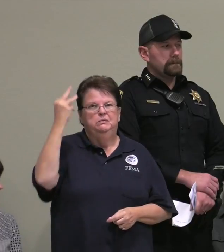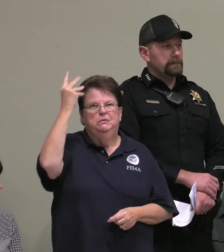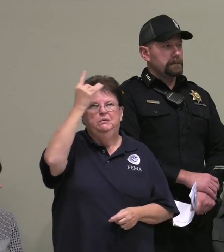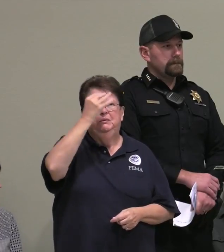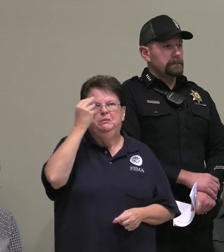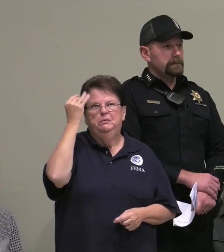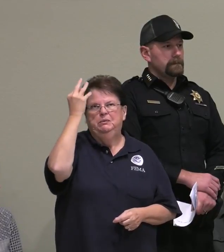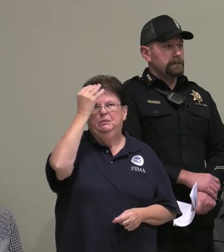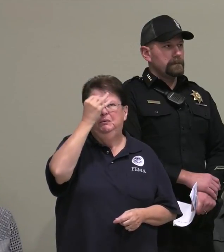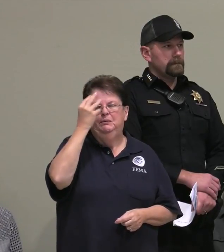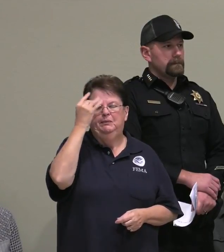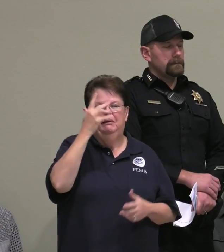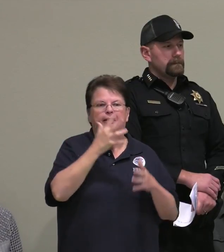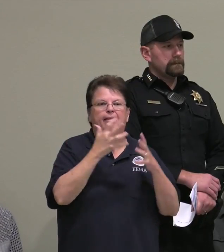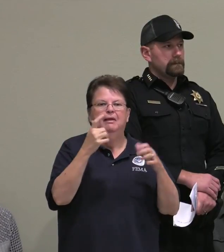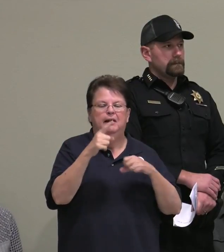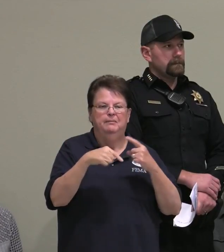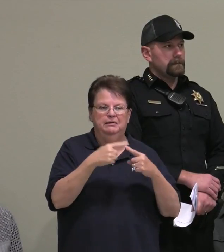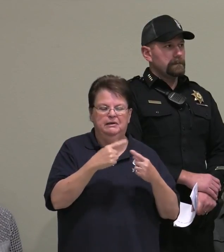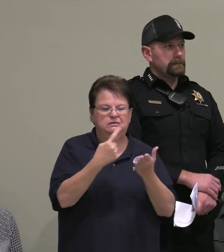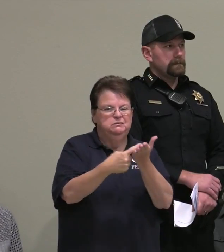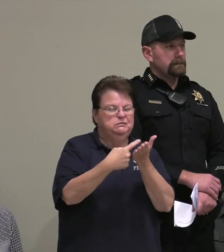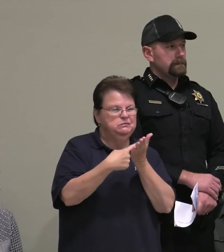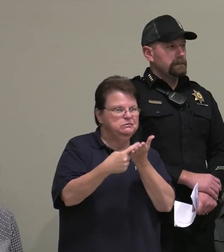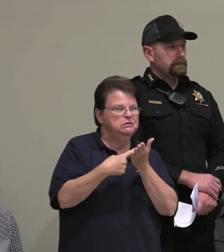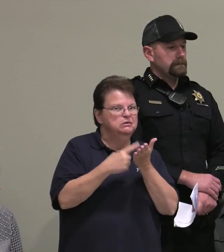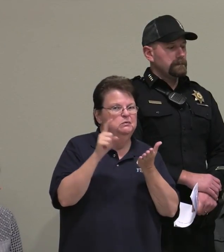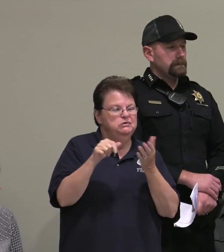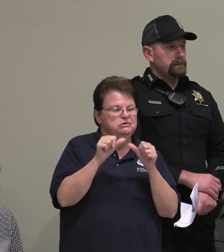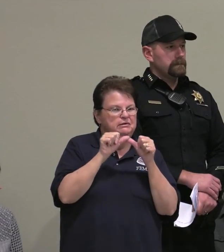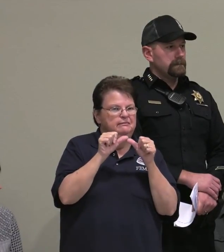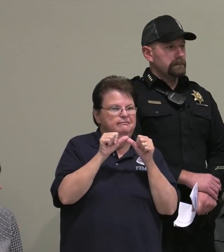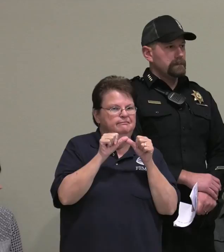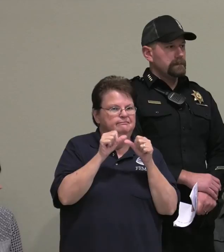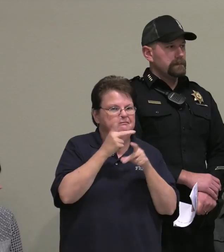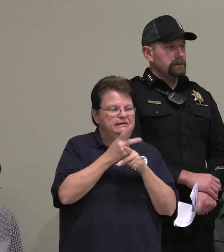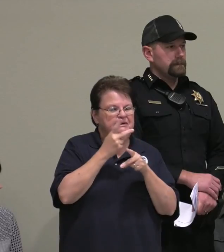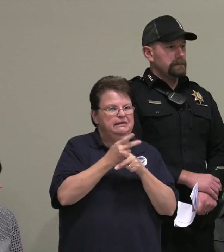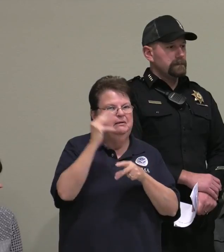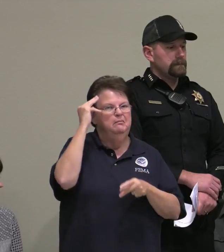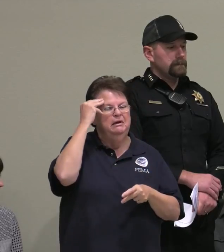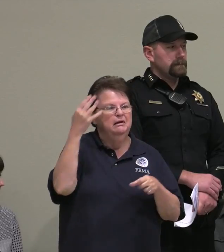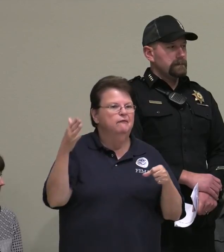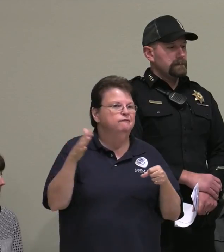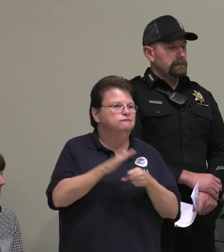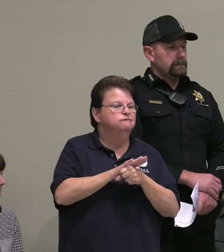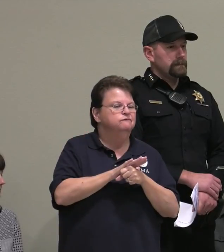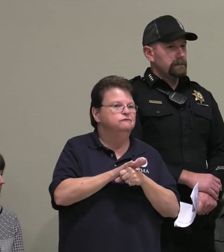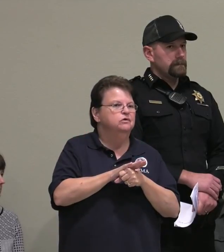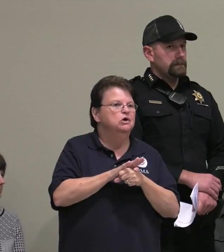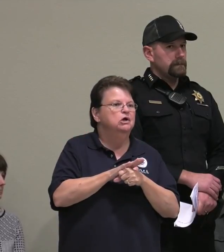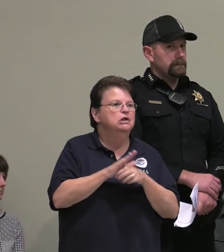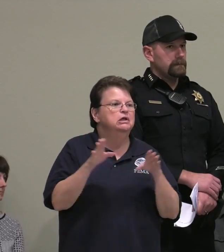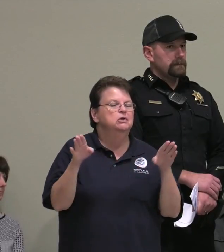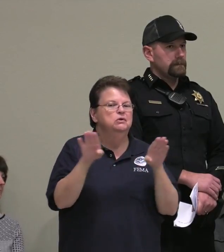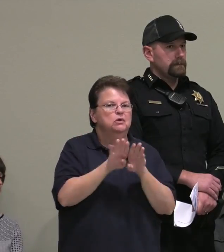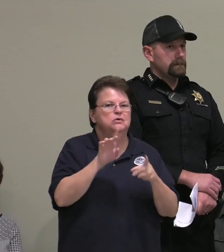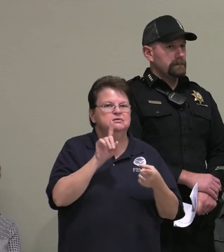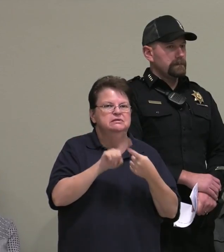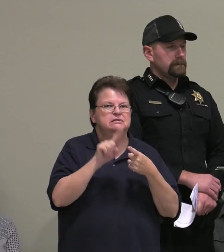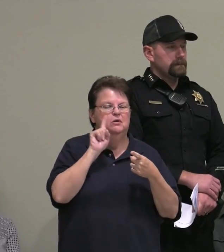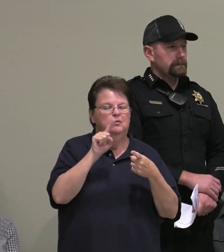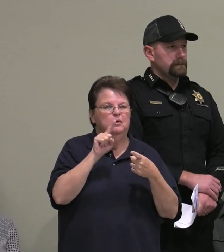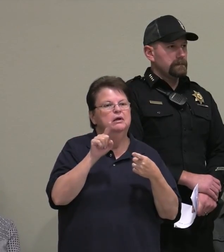that. There was discussion about whether or not we should keep Miguelia closed completely until we were able to open up a